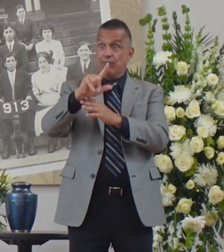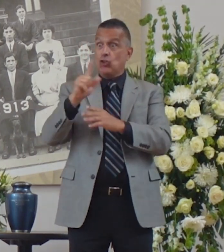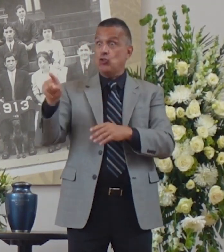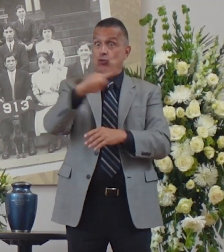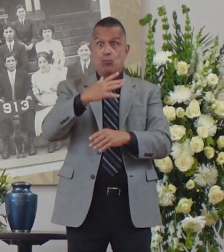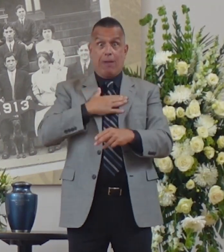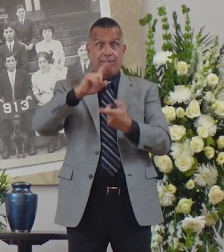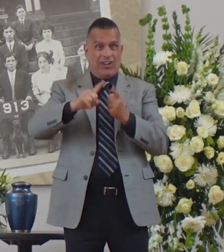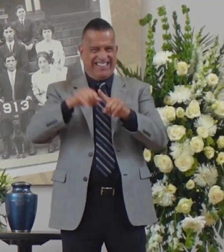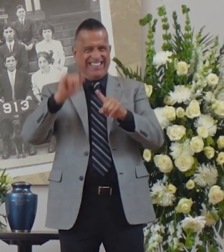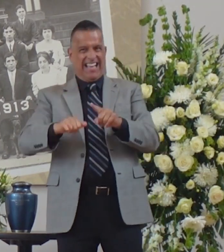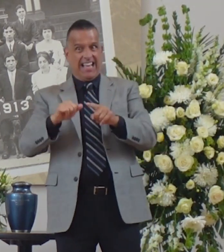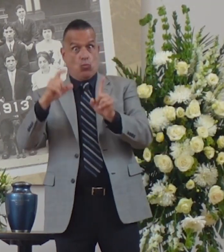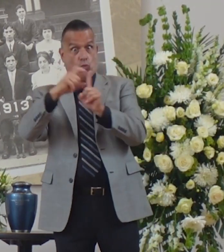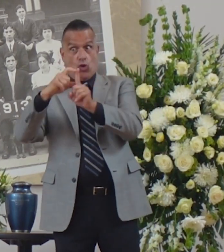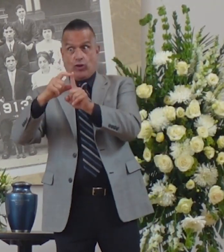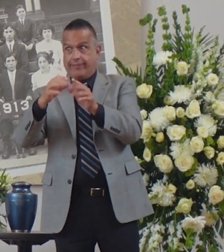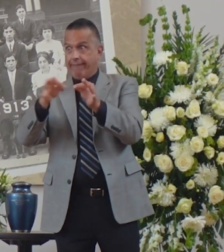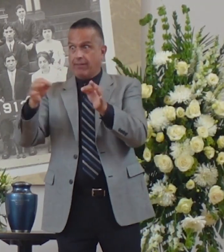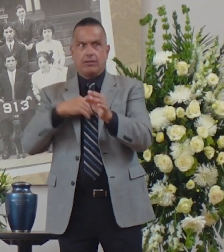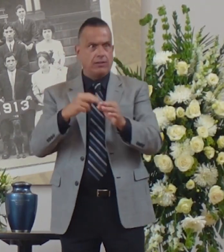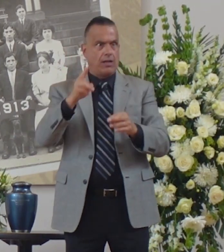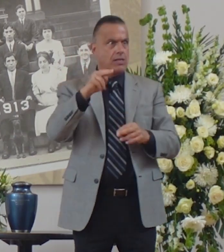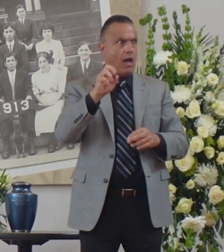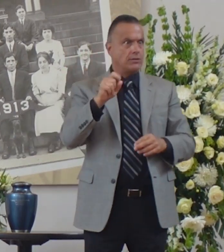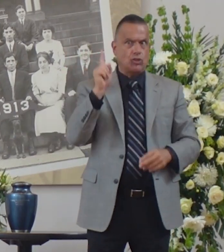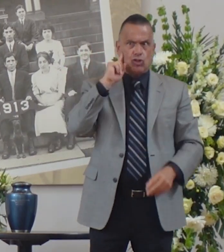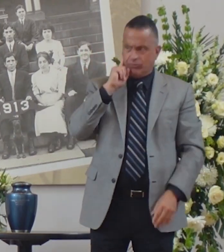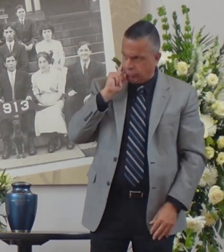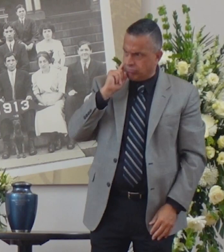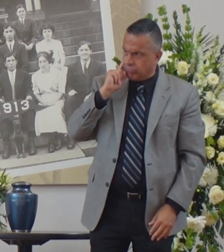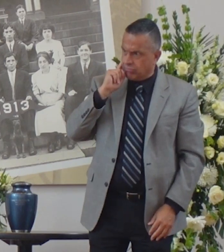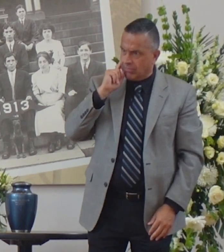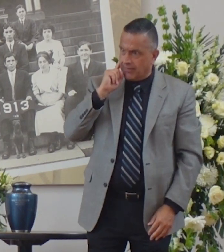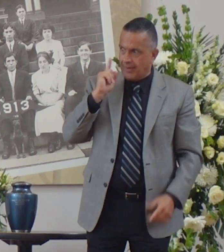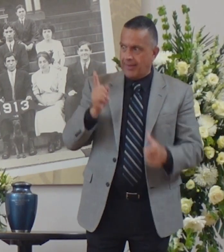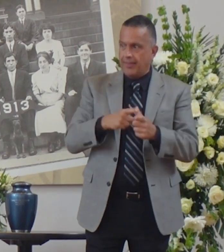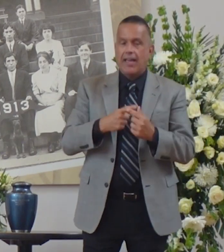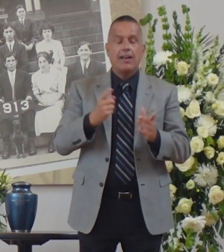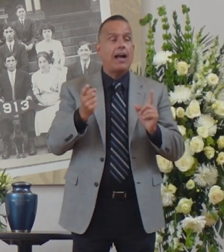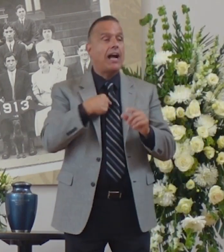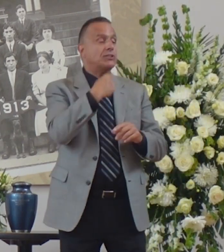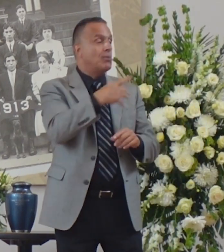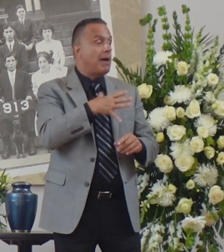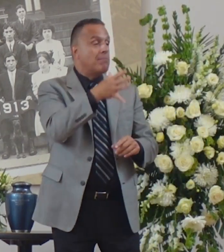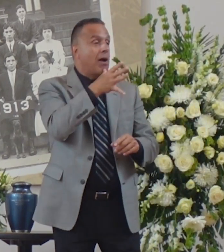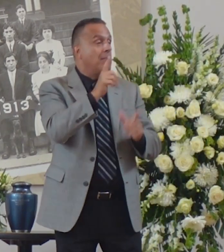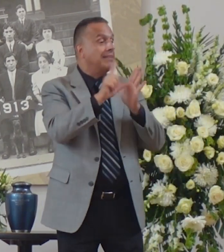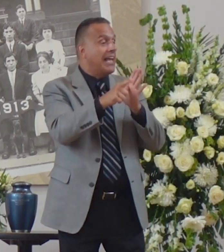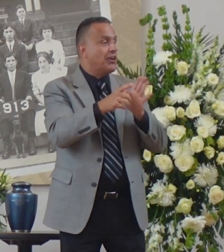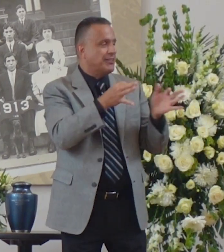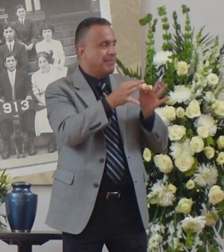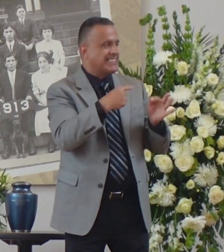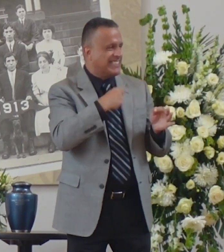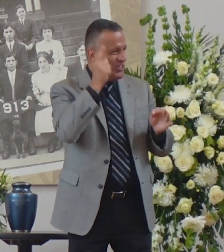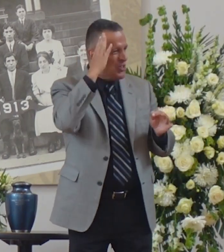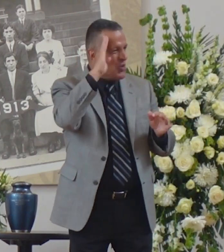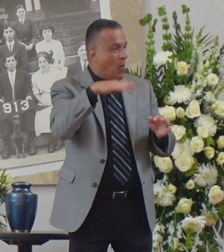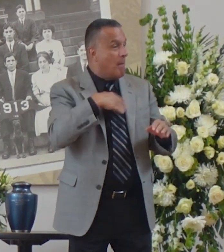She felt the vibrations, but thought it was a kitchen club. I told her afterwards of the song and how loud it was. She was immediately